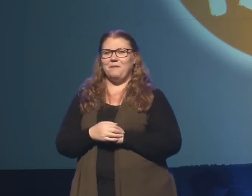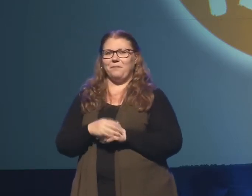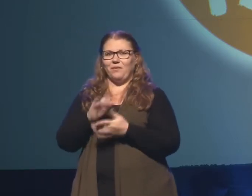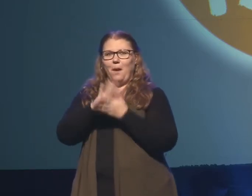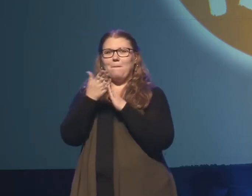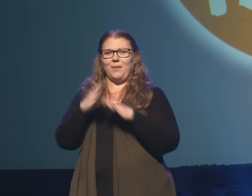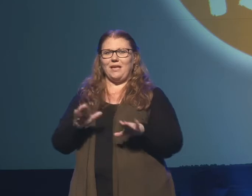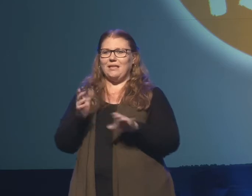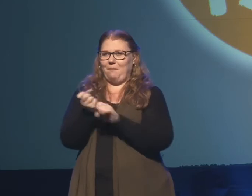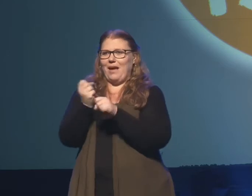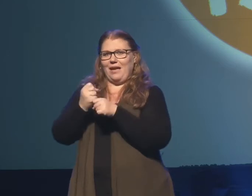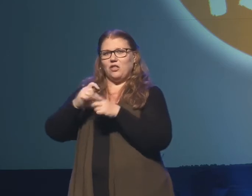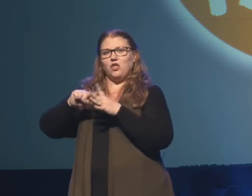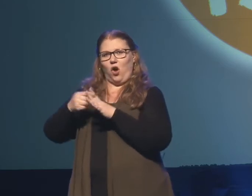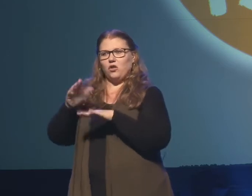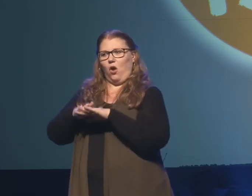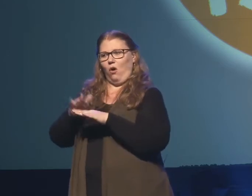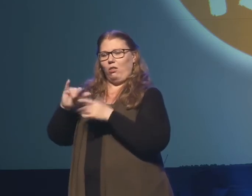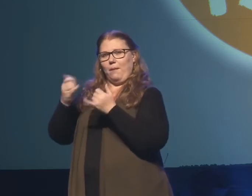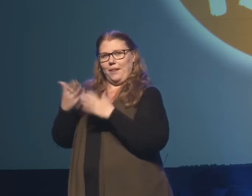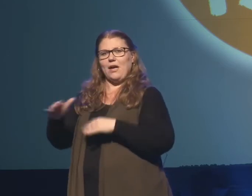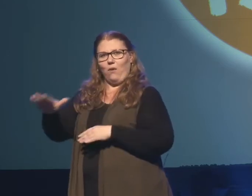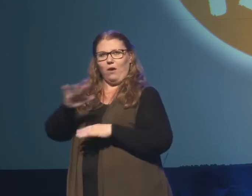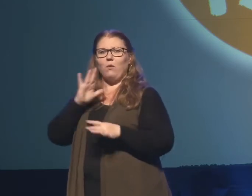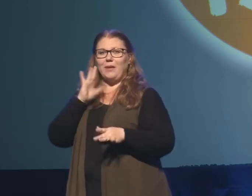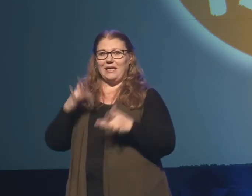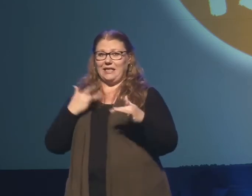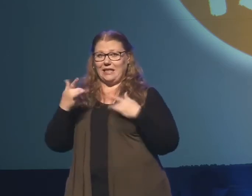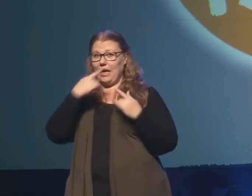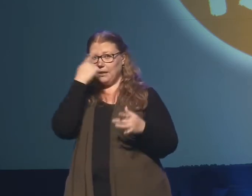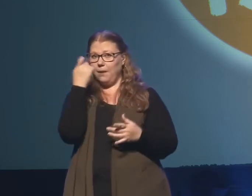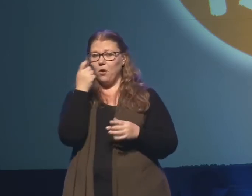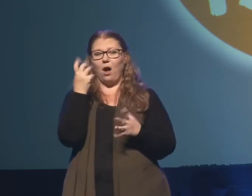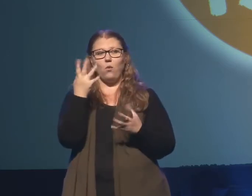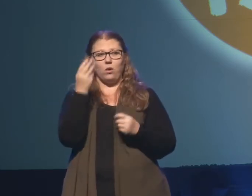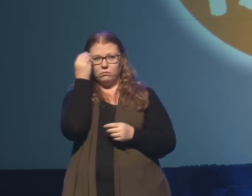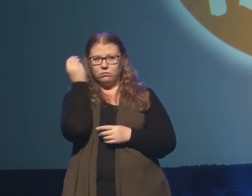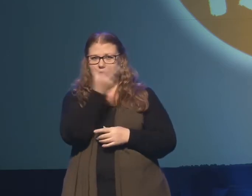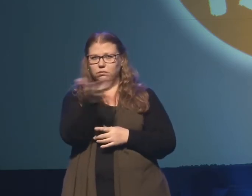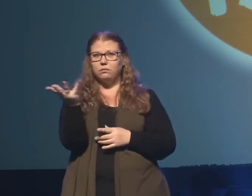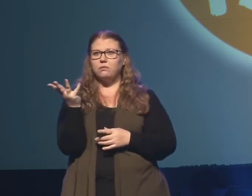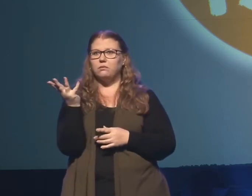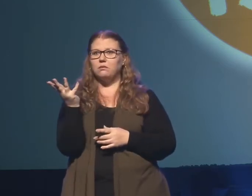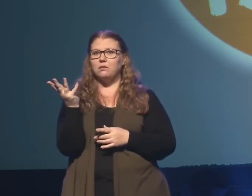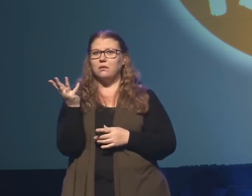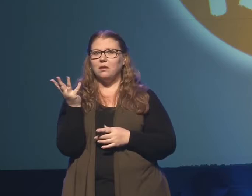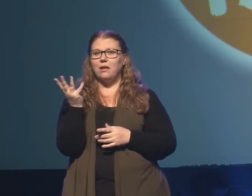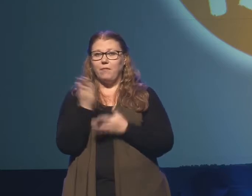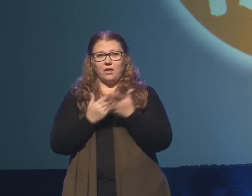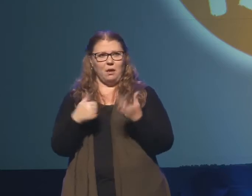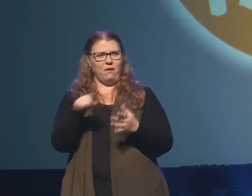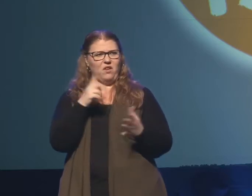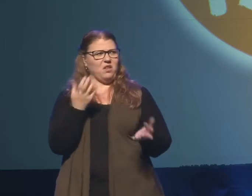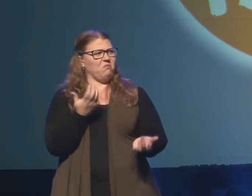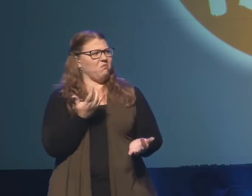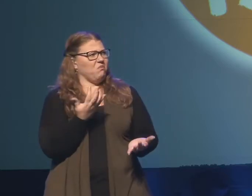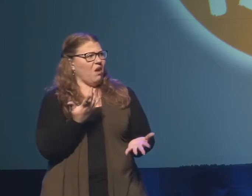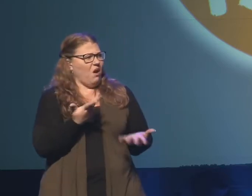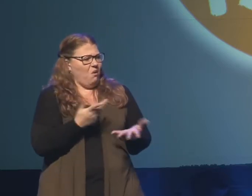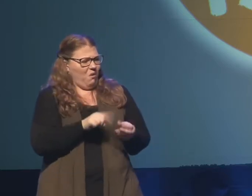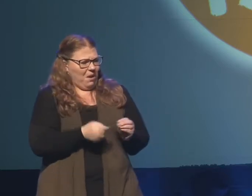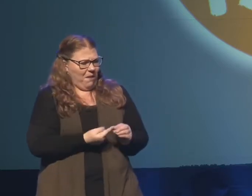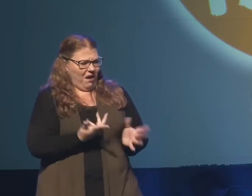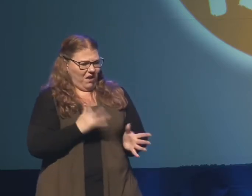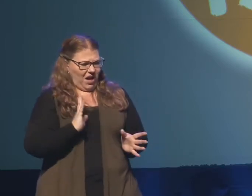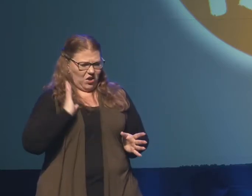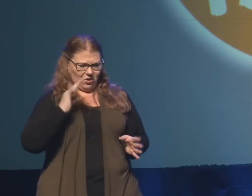on the playground. So it's going to be an exciting summer, and so I just want to make sure everybody's aware of that. Now, here's one thing. Some of you might be saying, oh, wait a second, what about